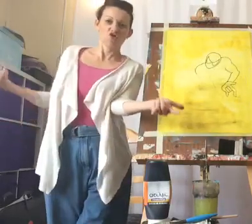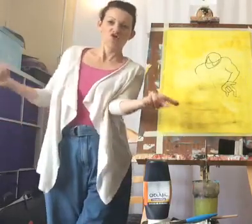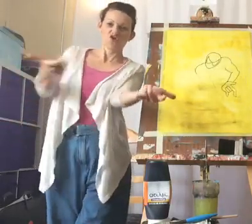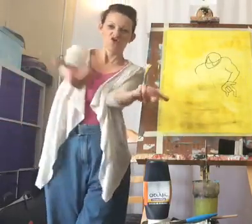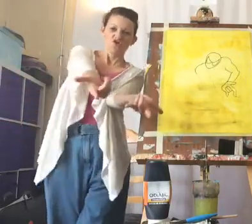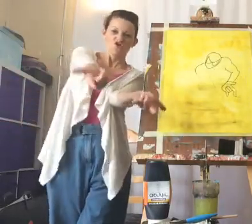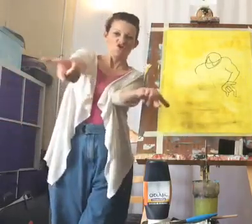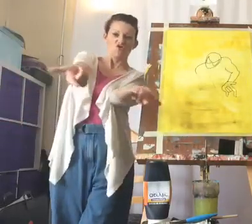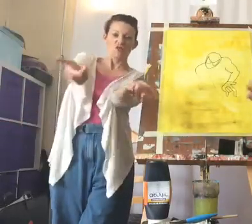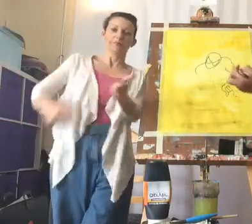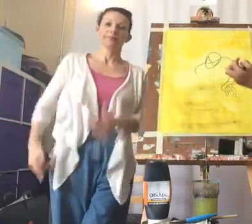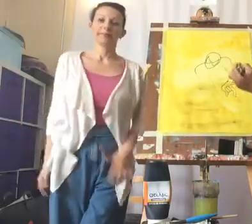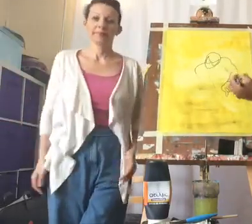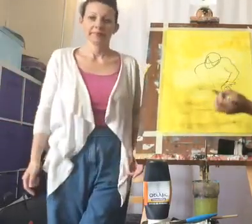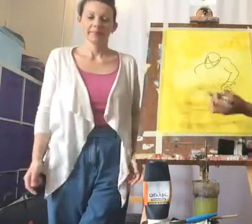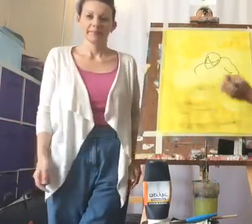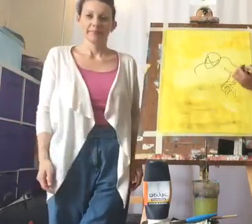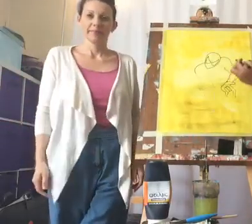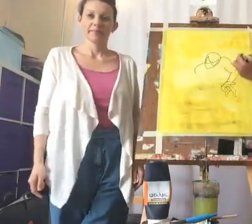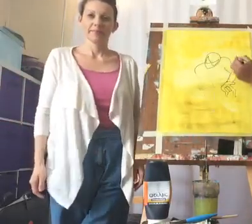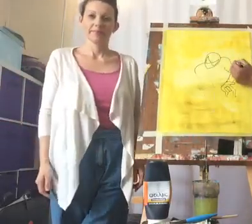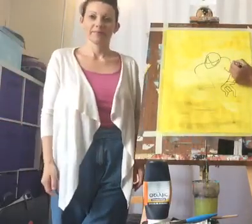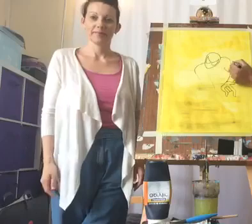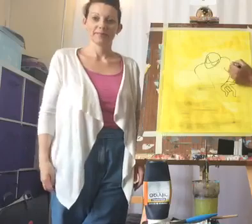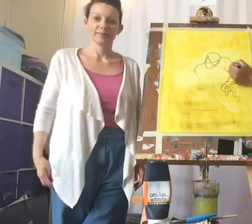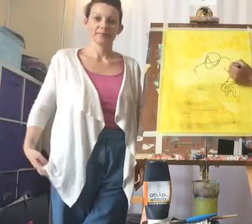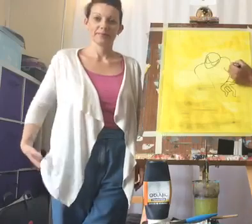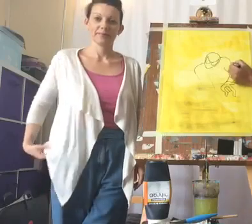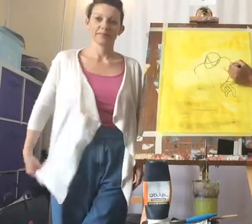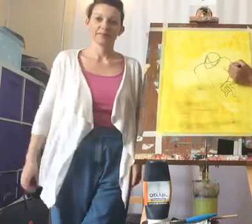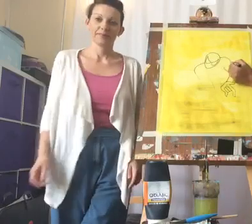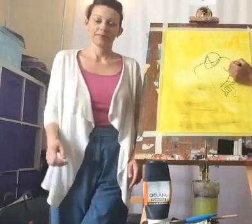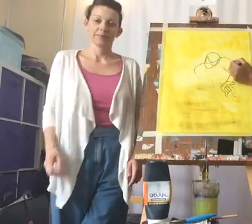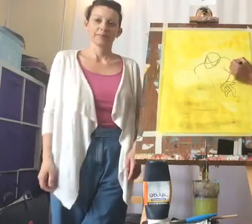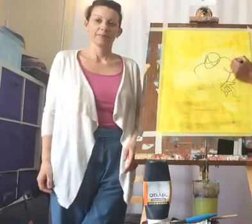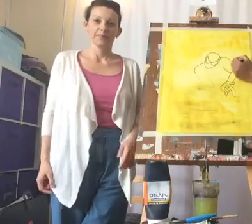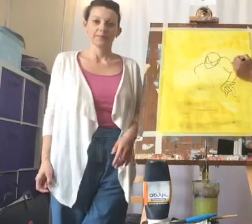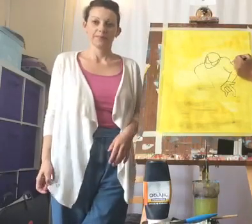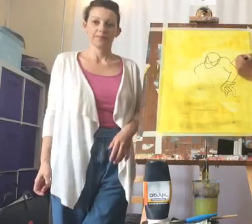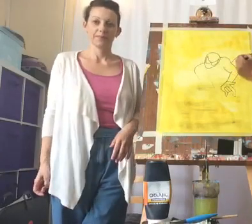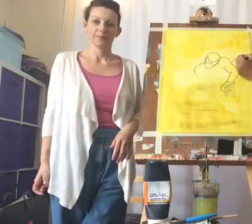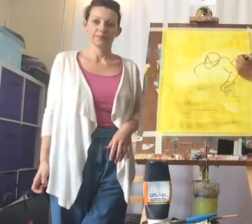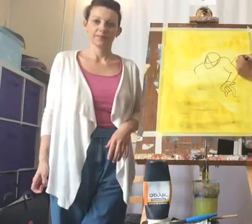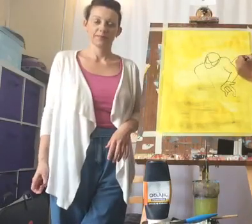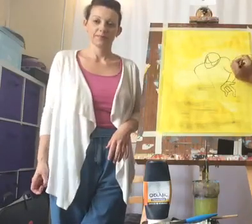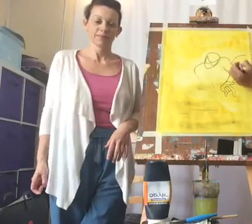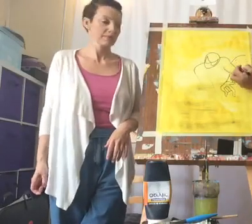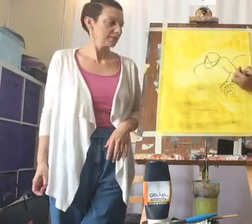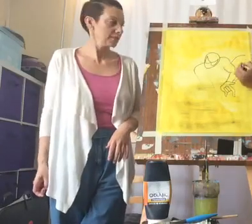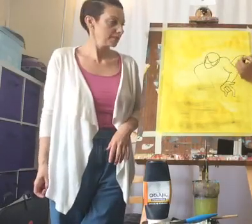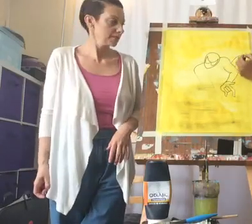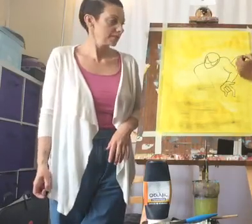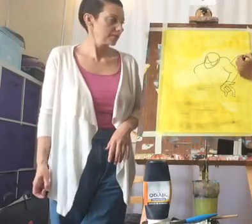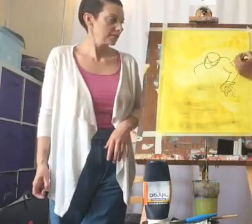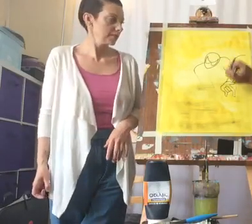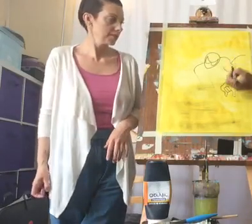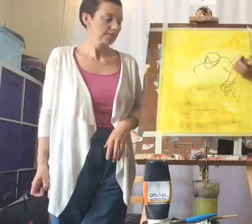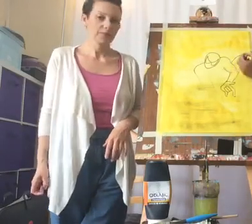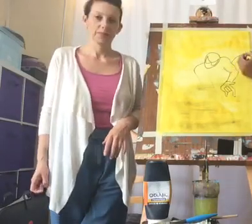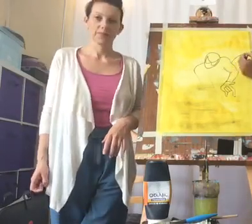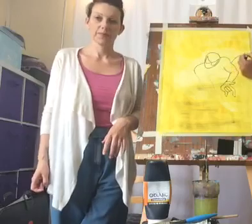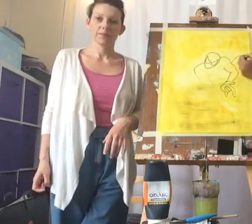real. And so if you